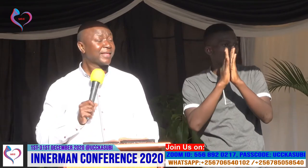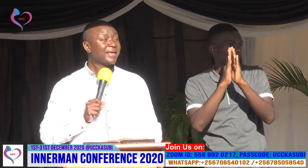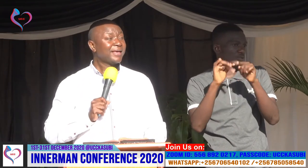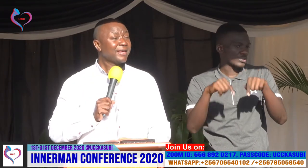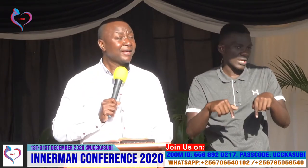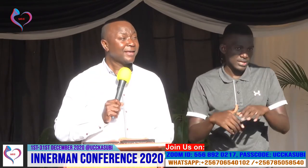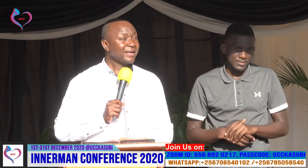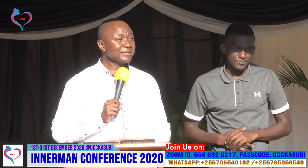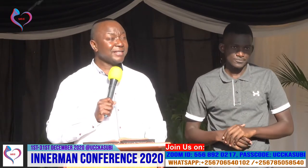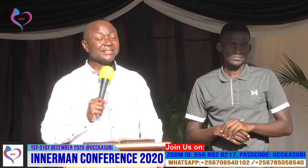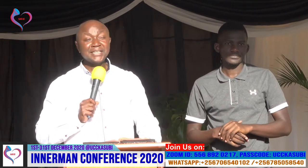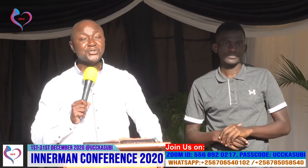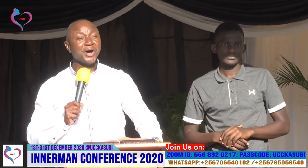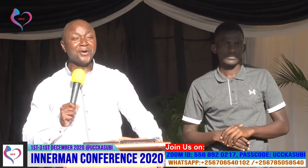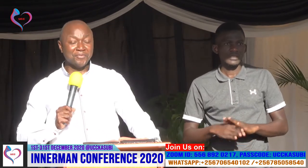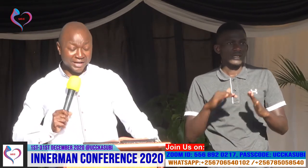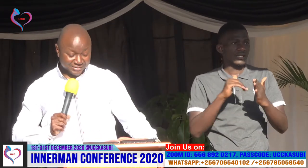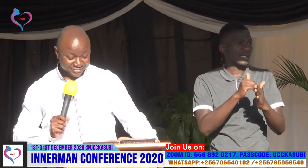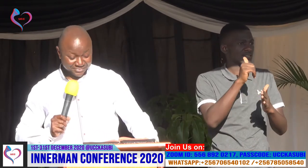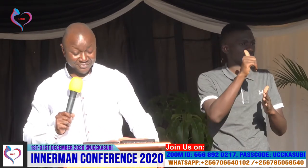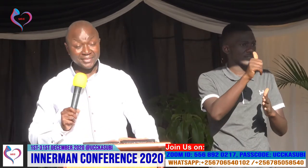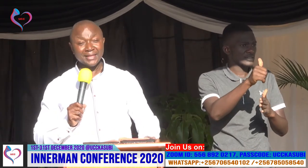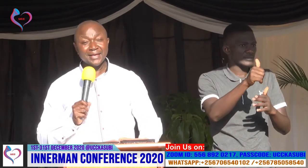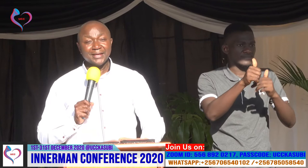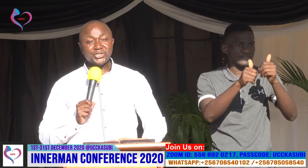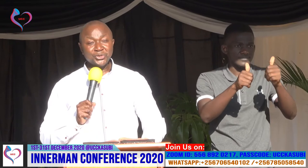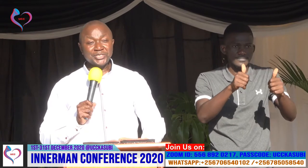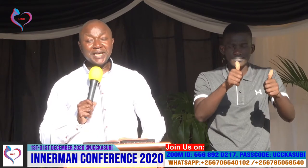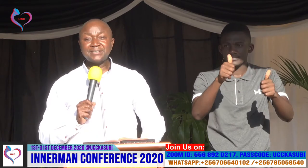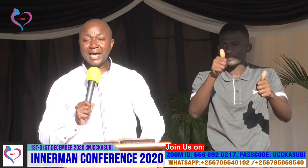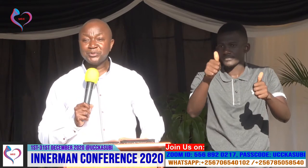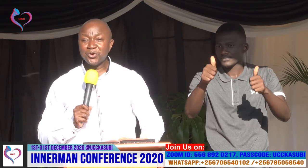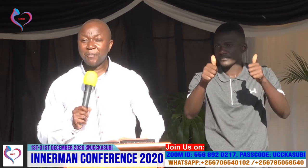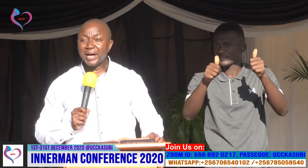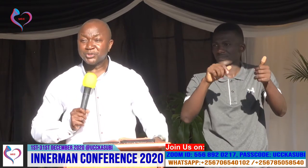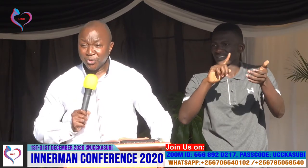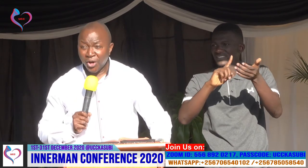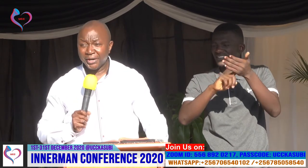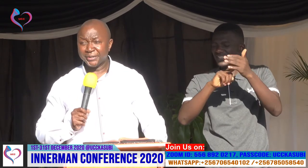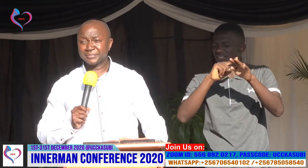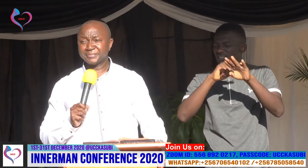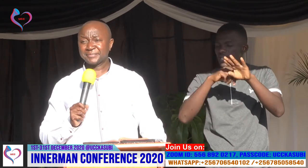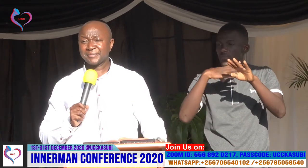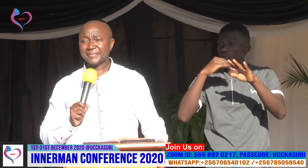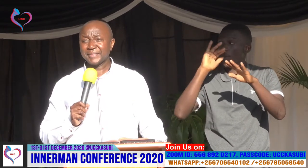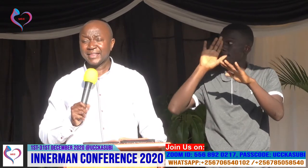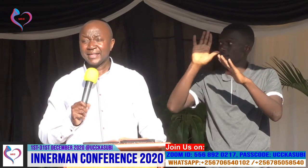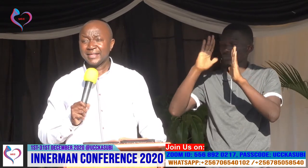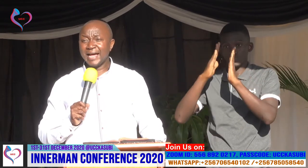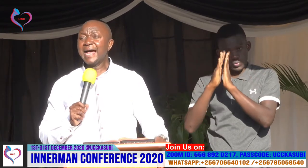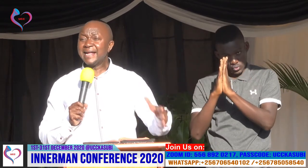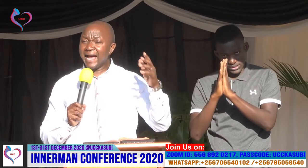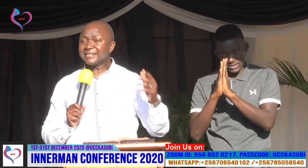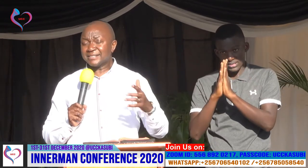Okusaba kwange atuntu ya lero. Is that each one of us. Ntibulise kino mukufe. Should take time to go back to God. Atwaleye akasero kuddayo